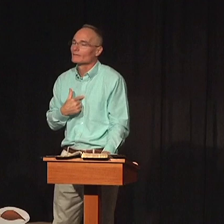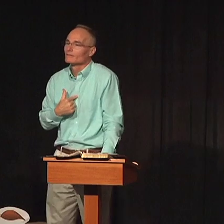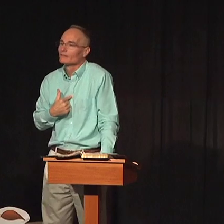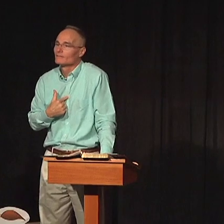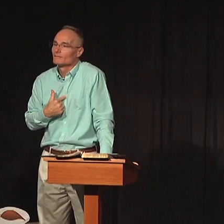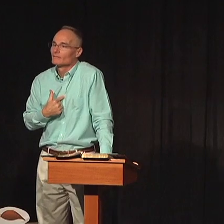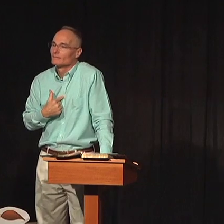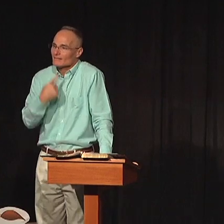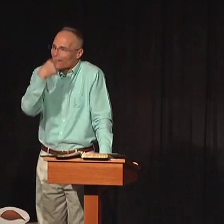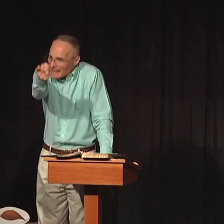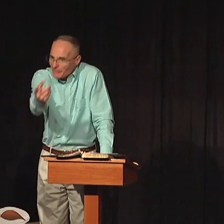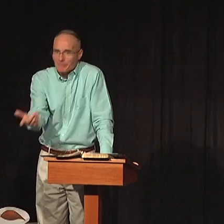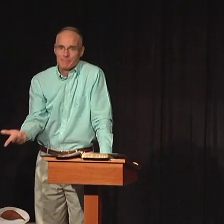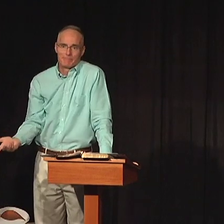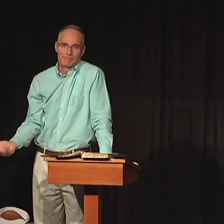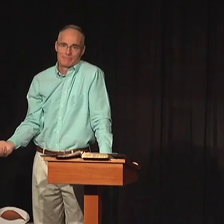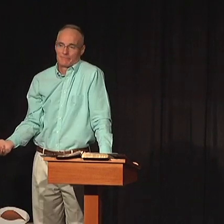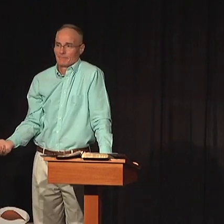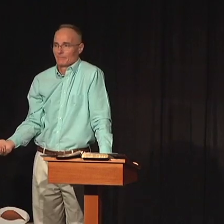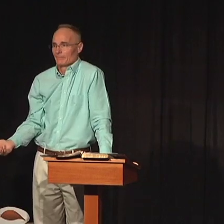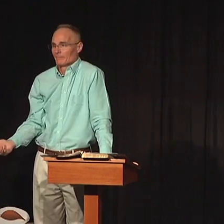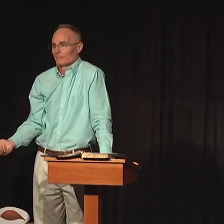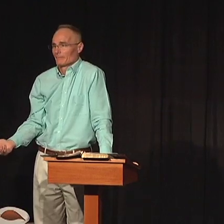And then he forgave me. Tell people.